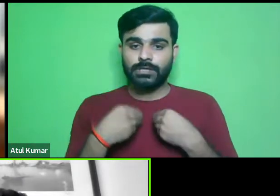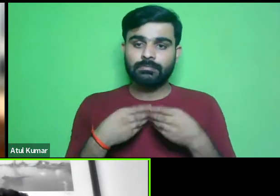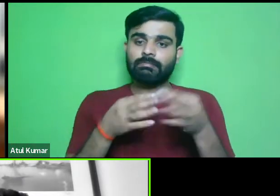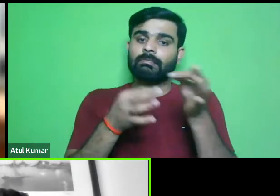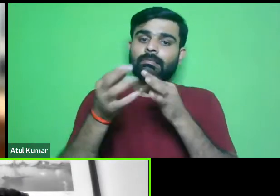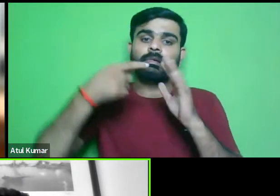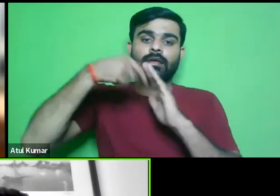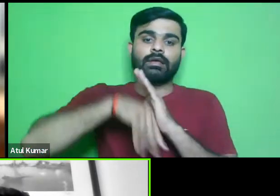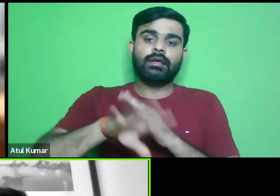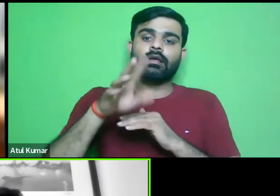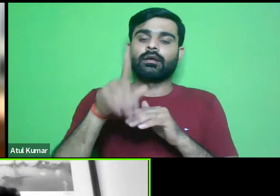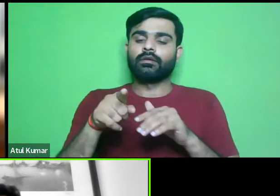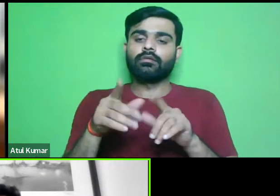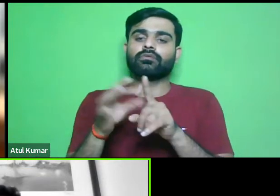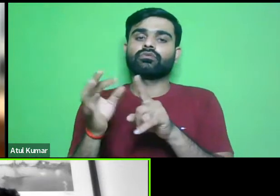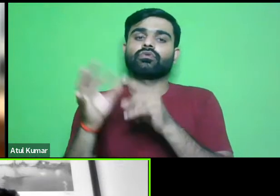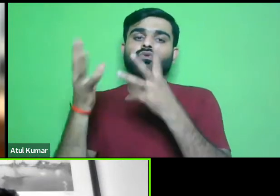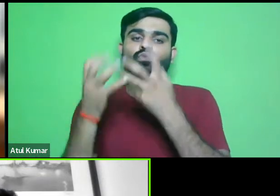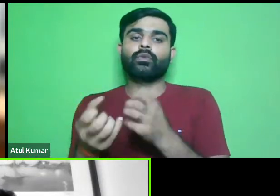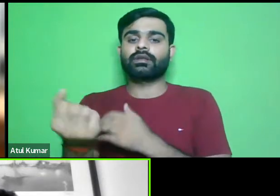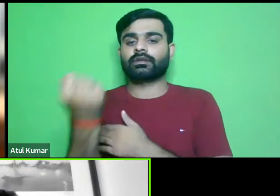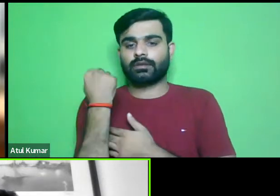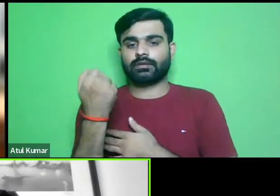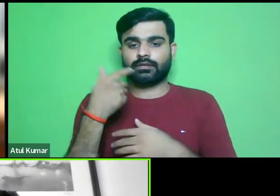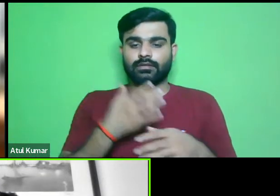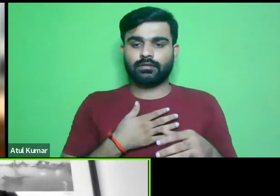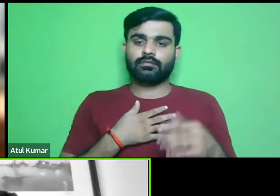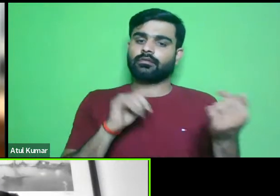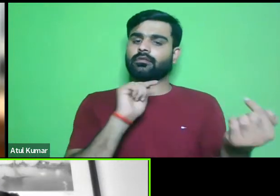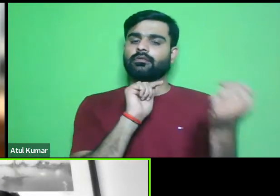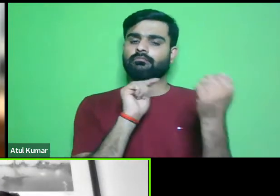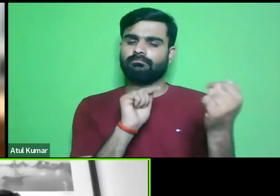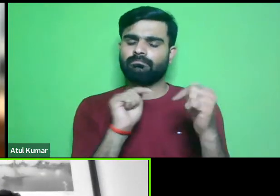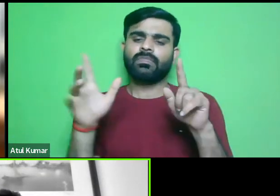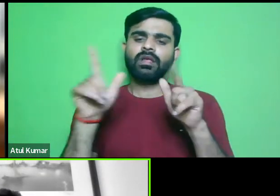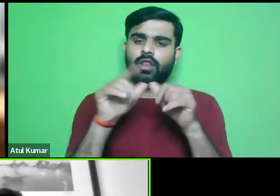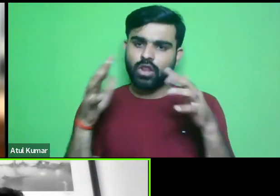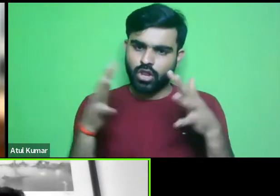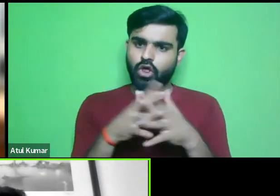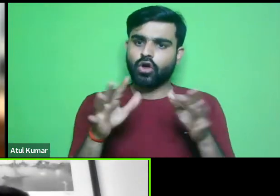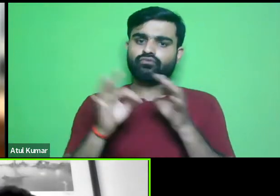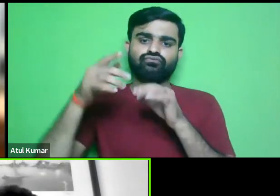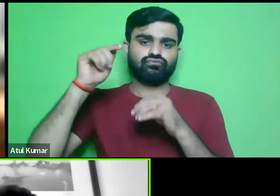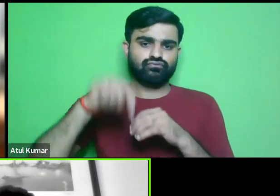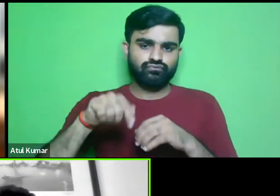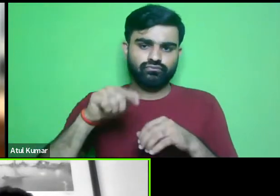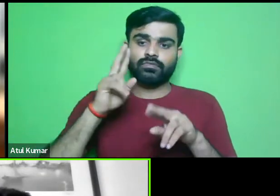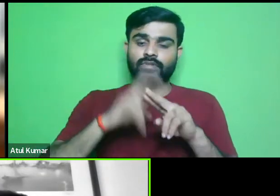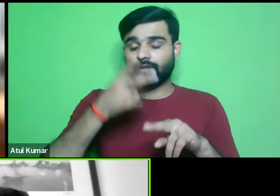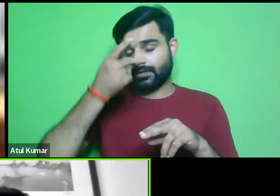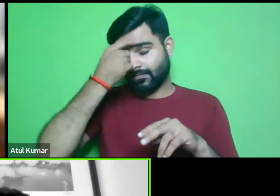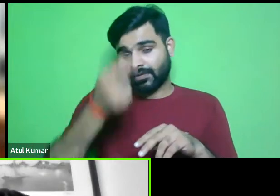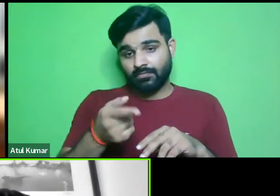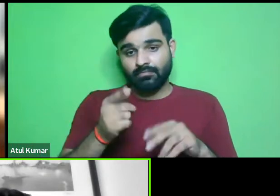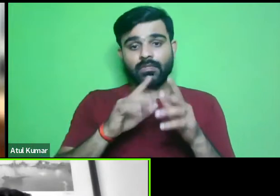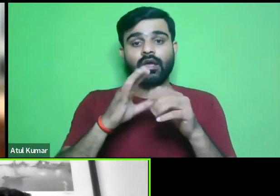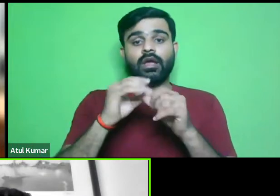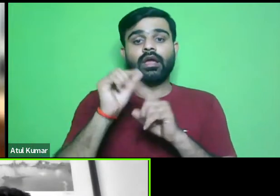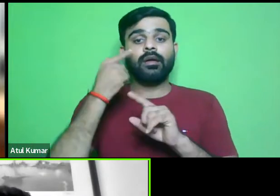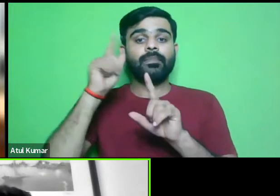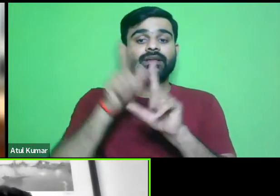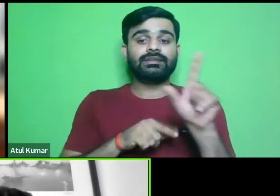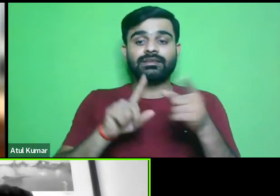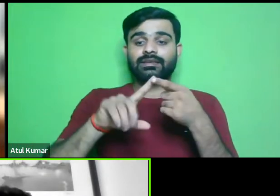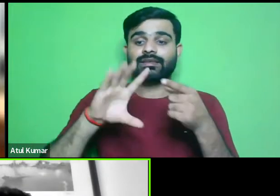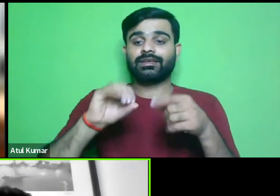explanations for why they're happening and to audit it, right? I would argue, in fact, that even if this law existed today, there's probably not enough capacity in the Indian